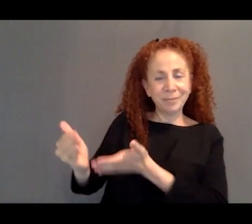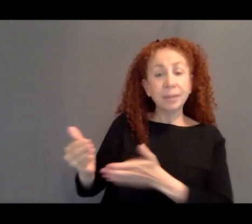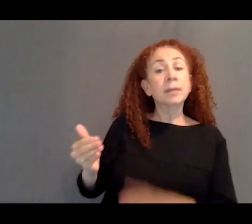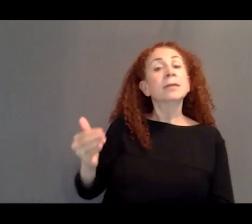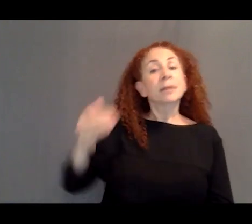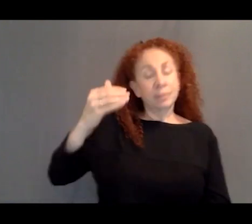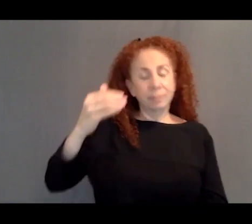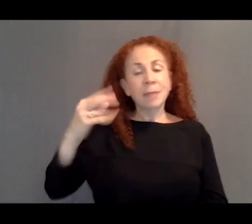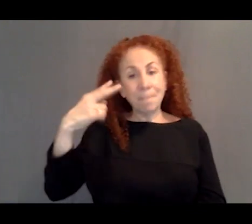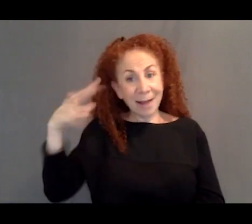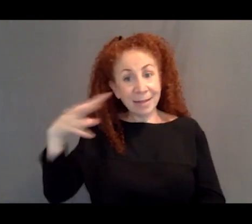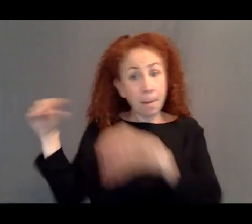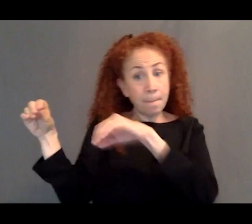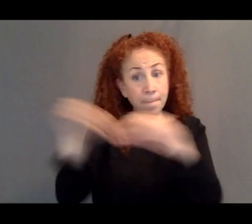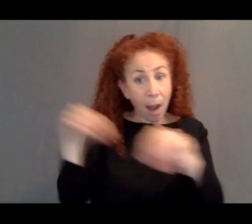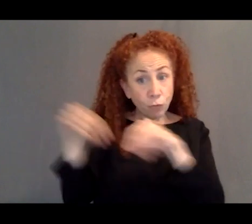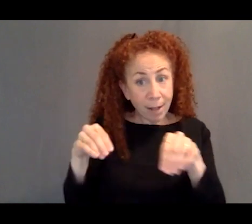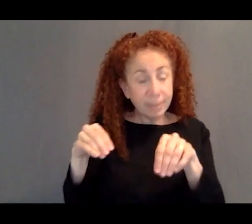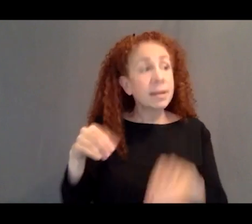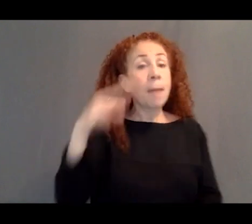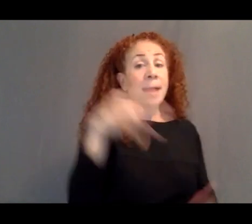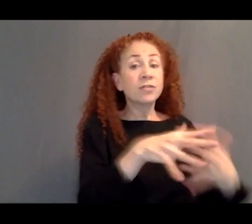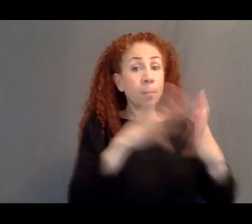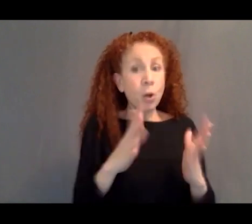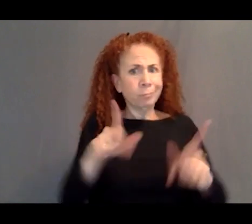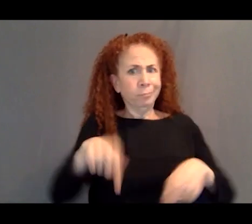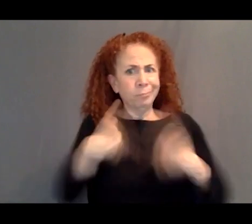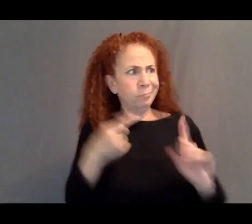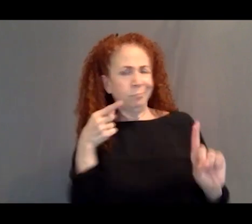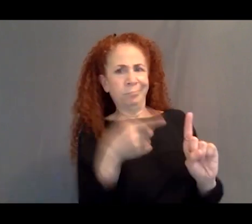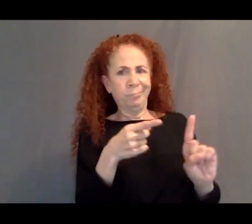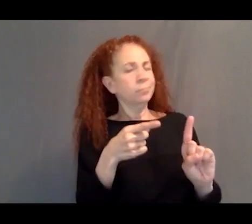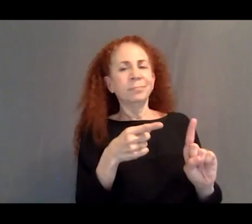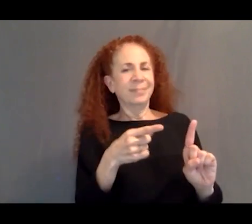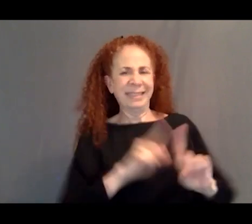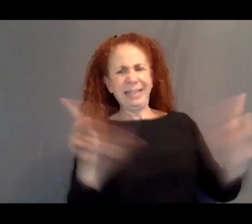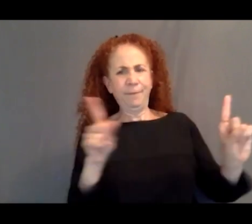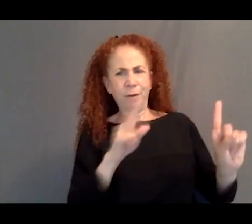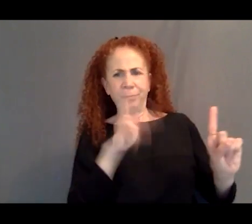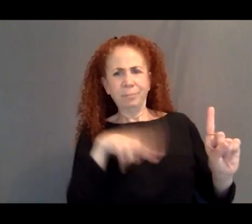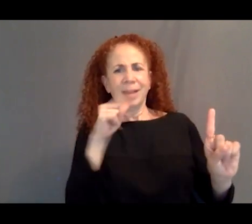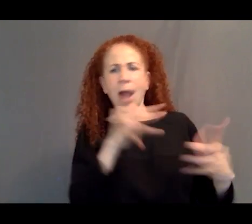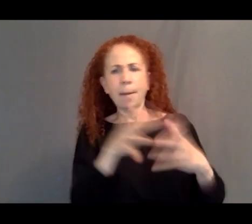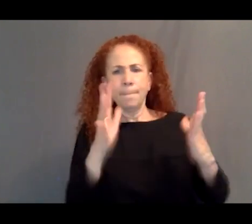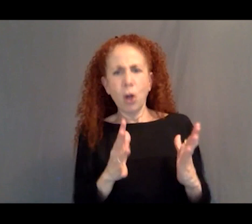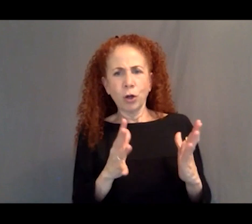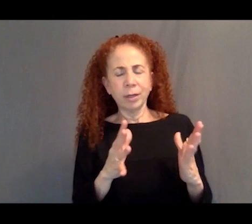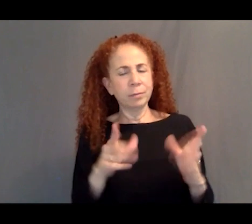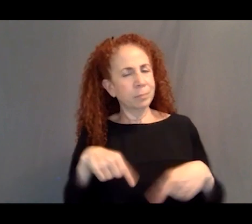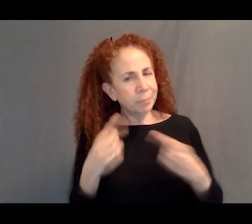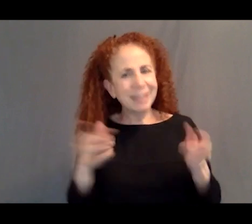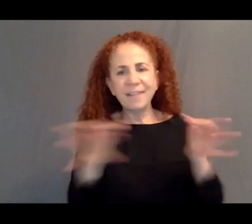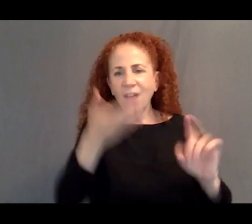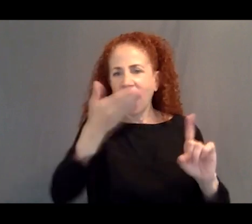Americans alike have been long-standing targets of racial nativism that has repeatedly defined persons of Mexican descent